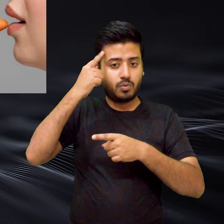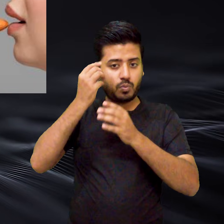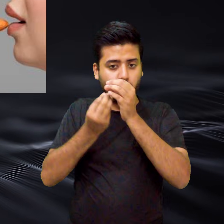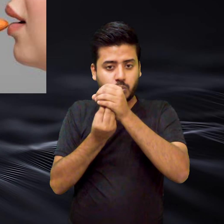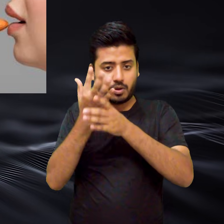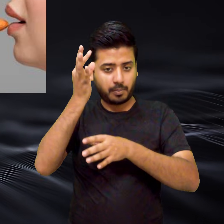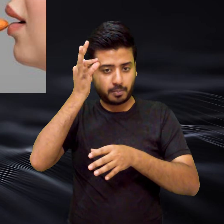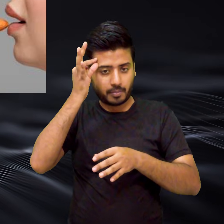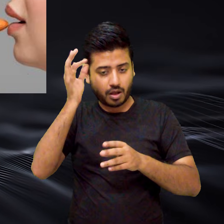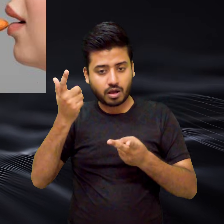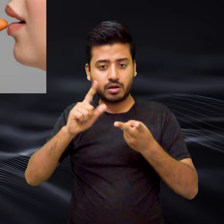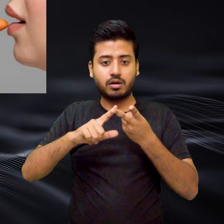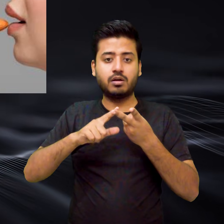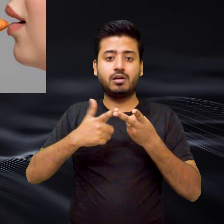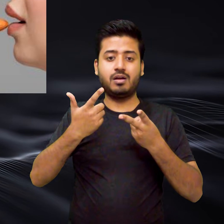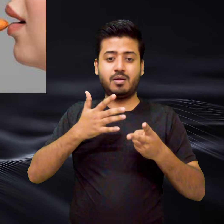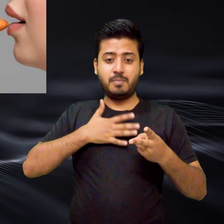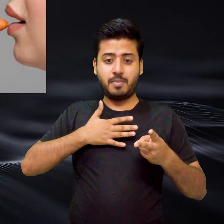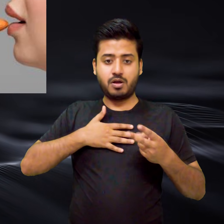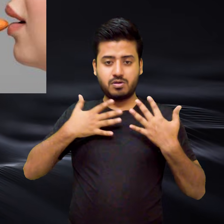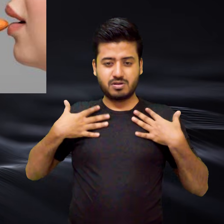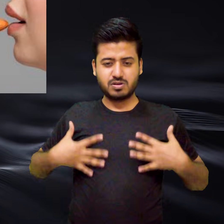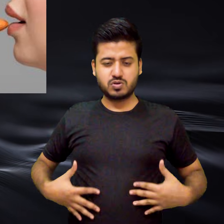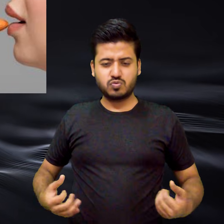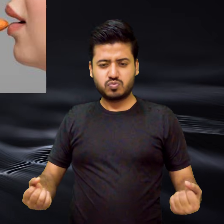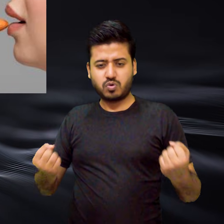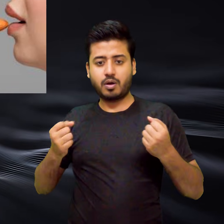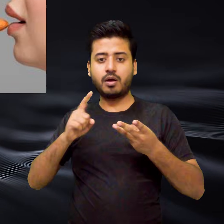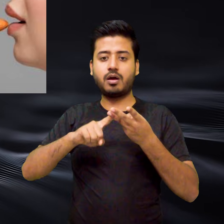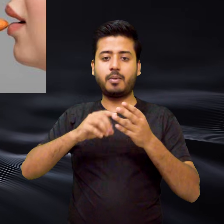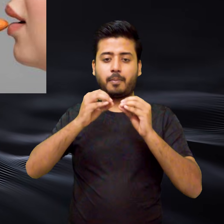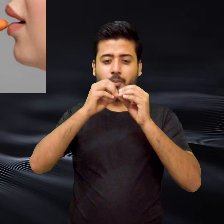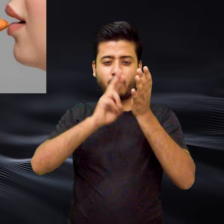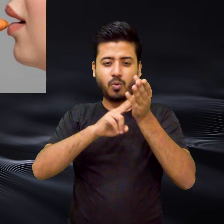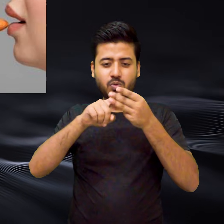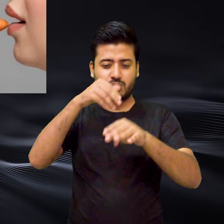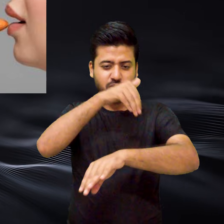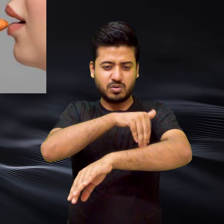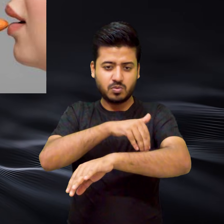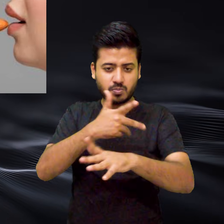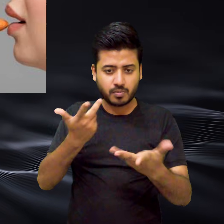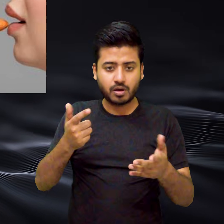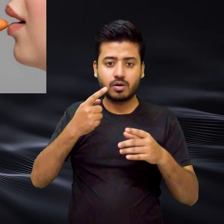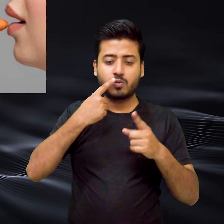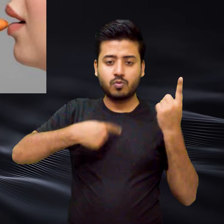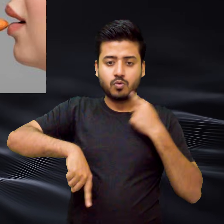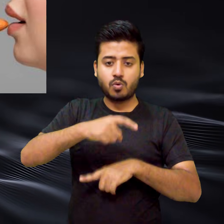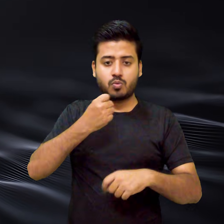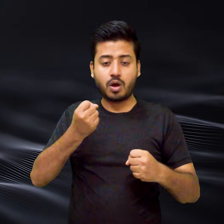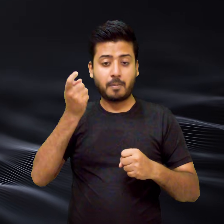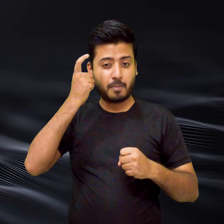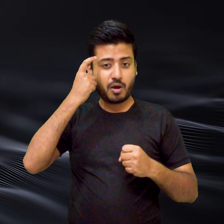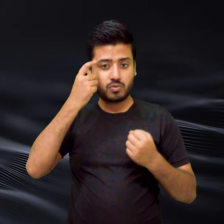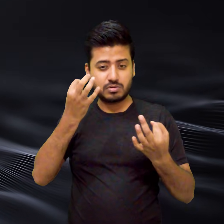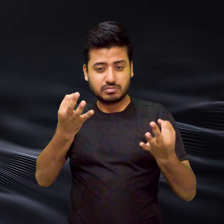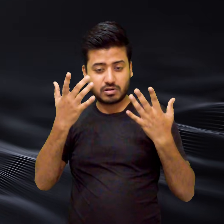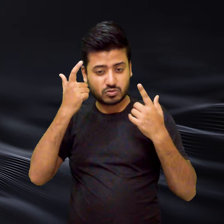is often driven by economic incentives to produce and sell low-cost almond oil. There are no methods for